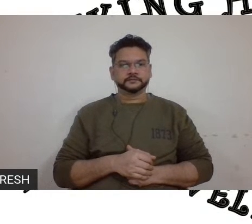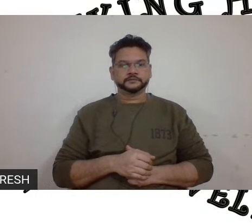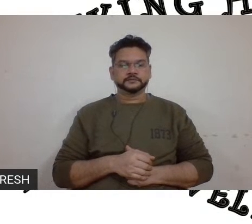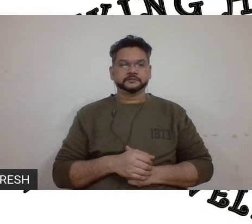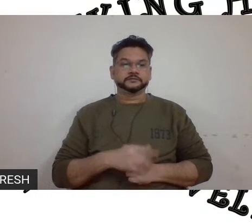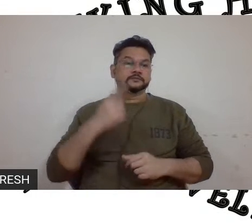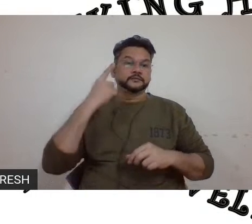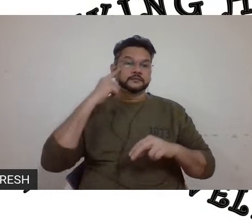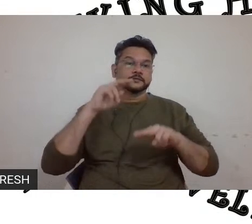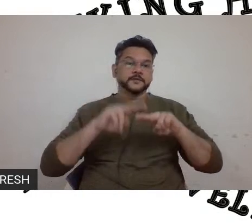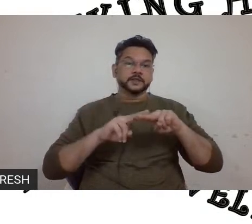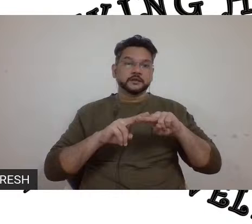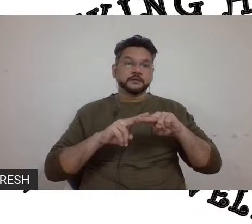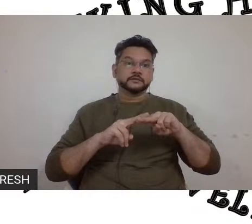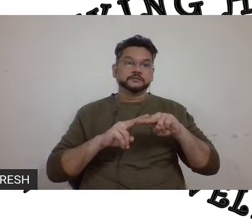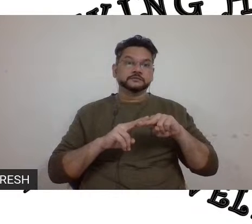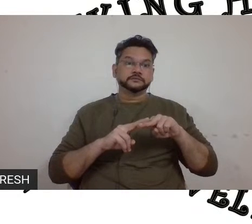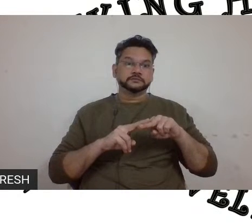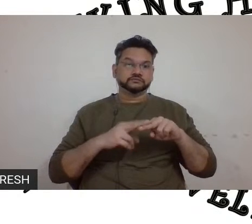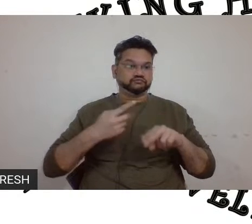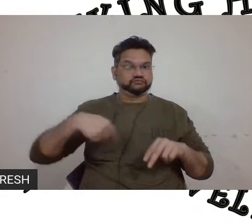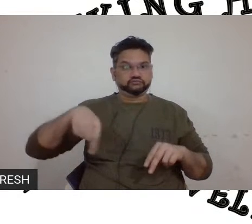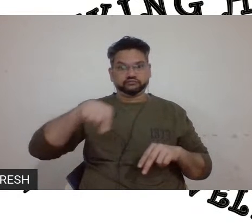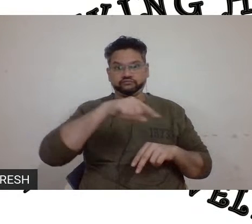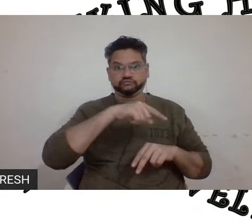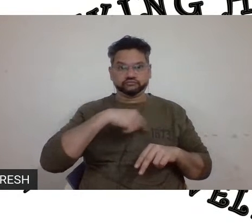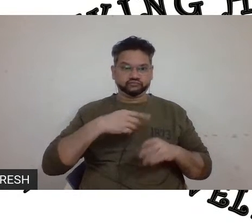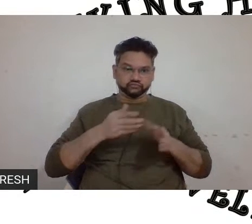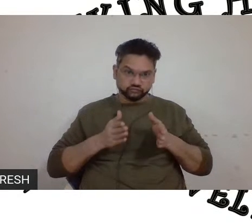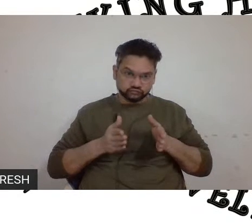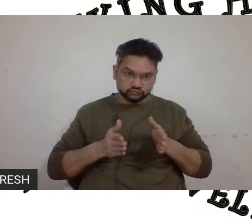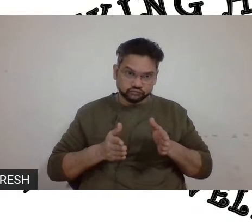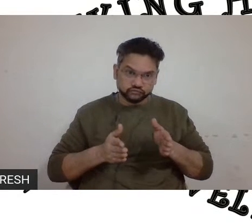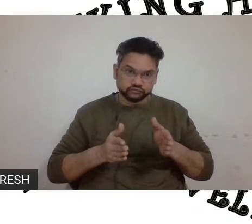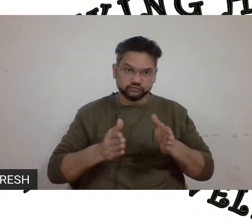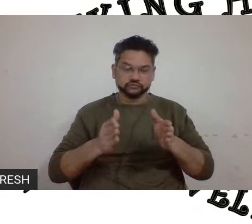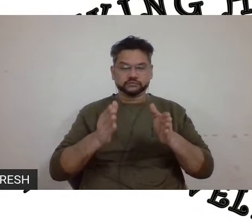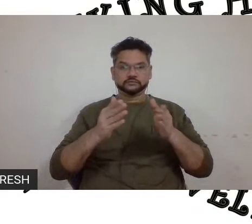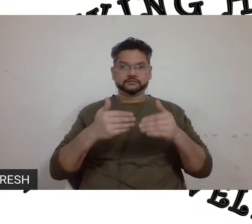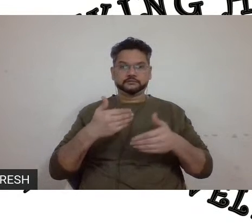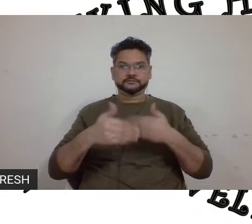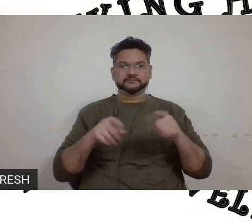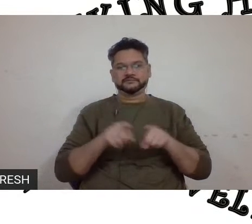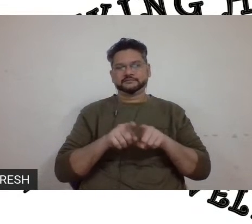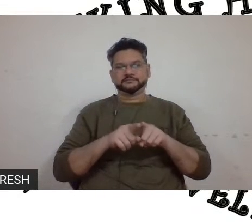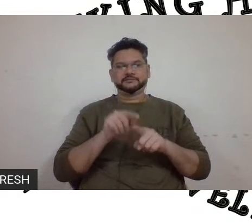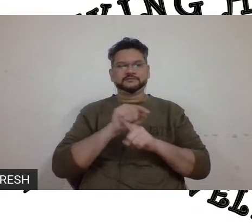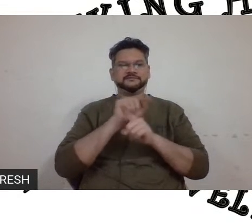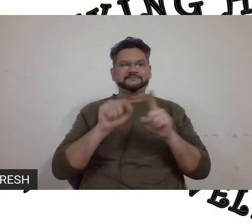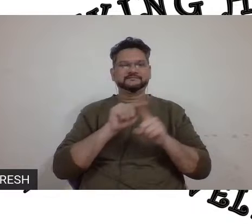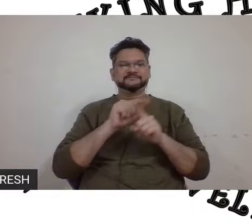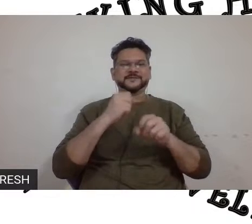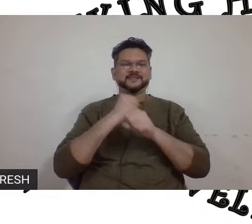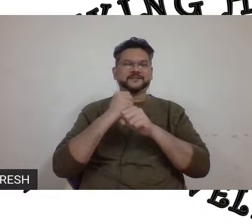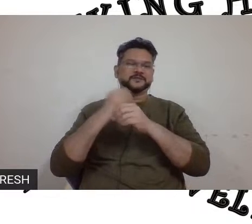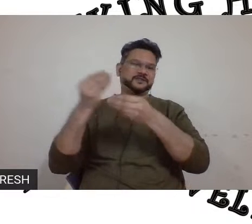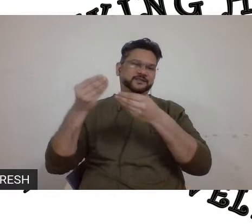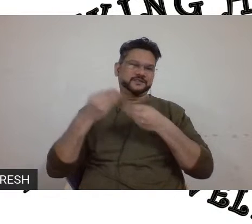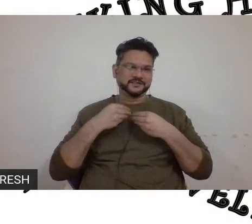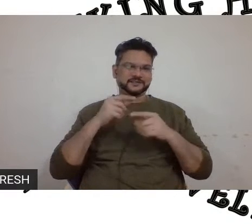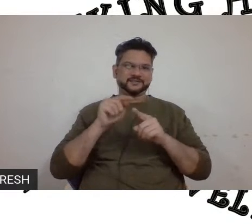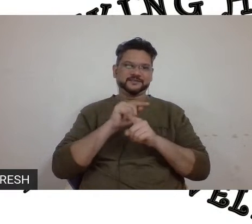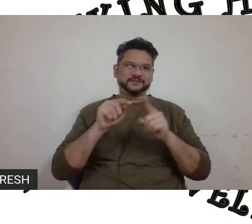If we go on some specific kind of the reservations provided by the government in the